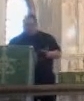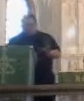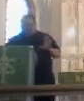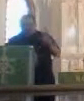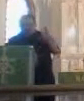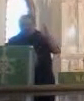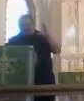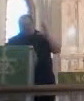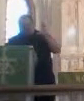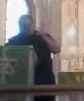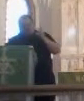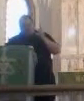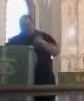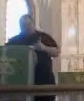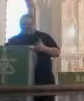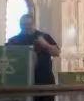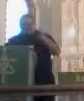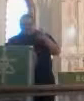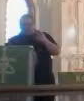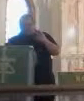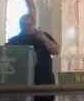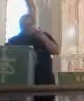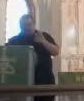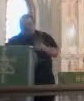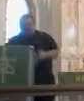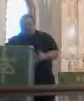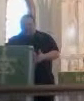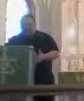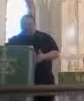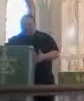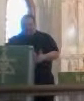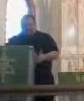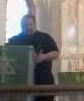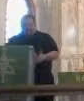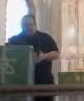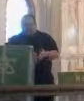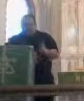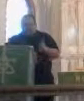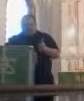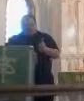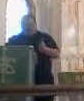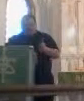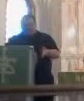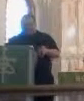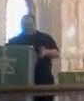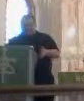he pulled his cloak over his face, went out, stood in the mouth of the cave. Then a voice said to him,